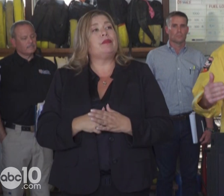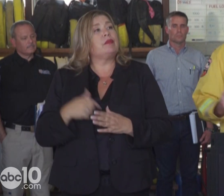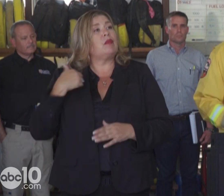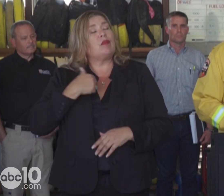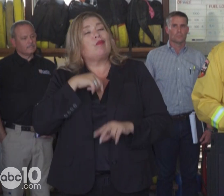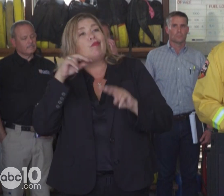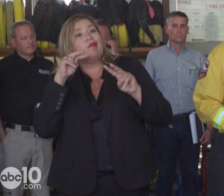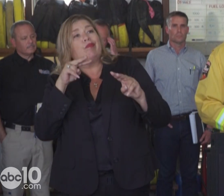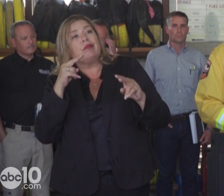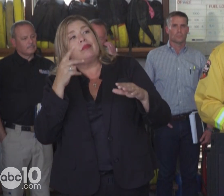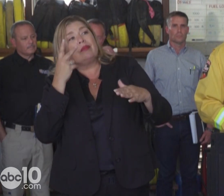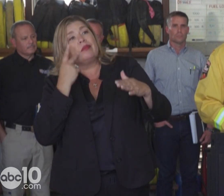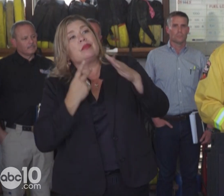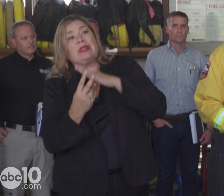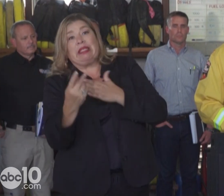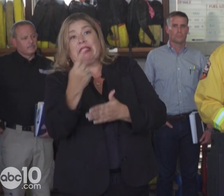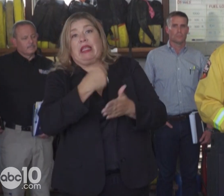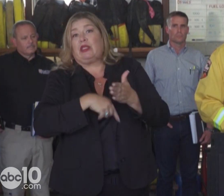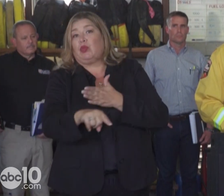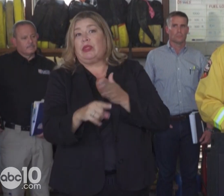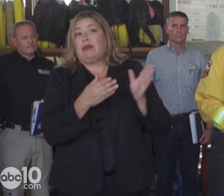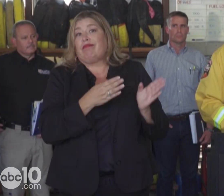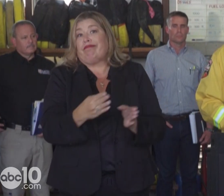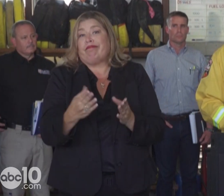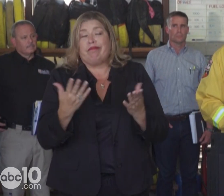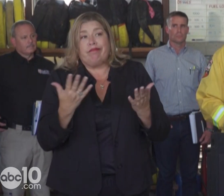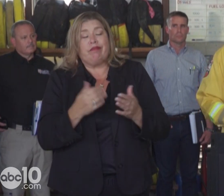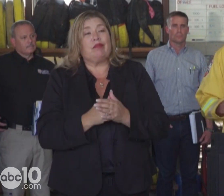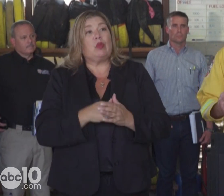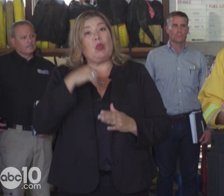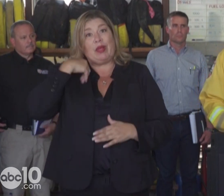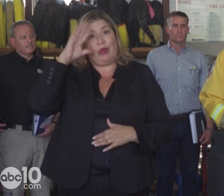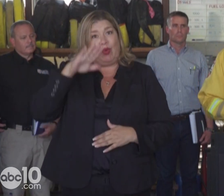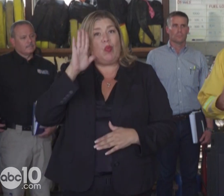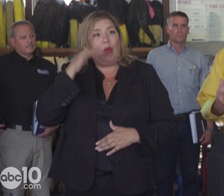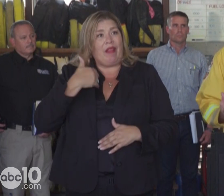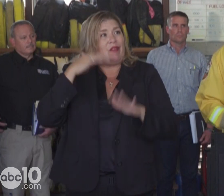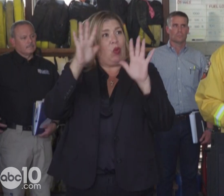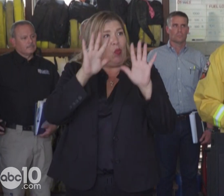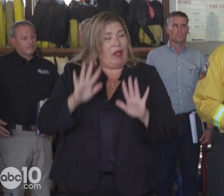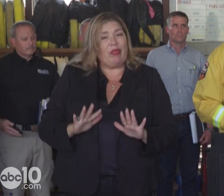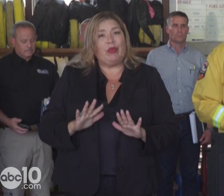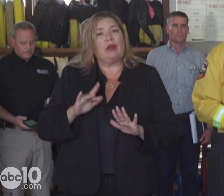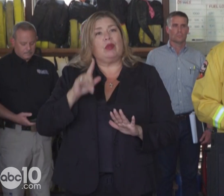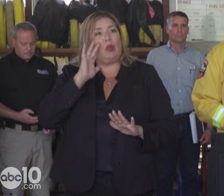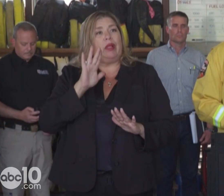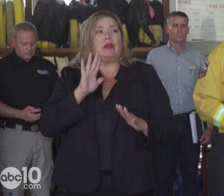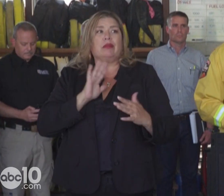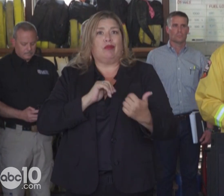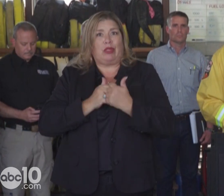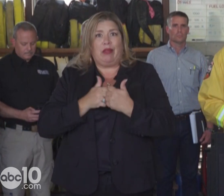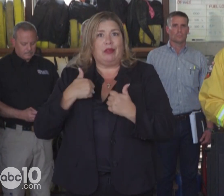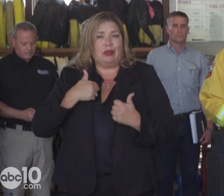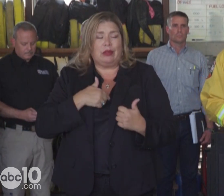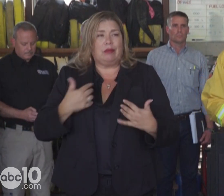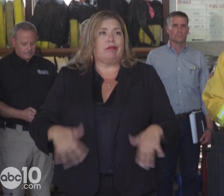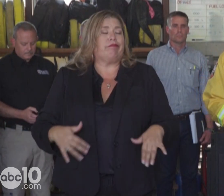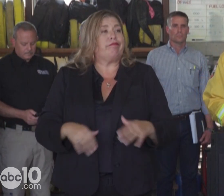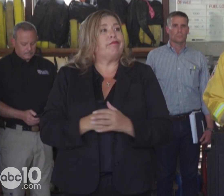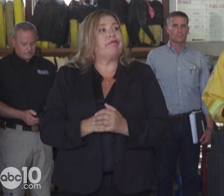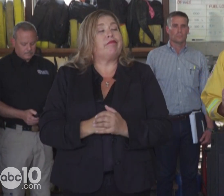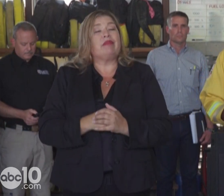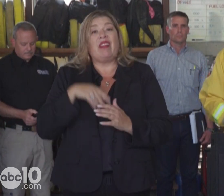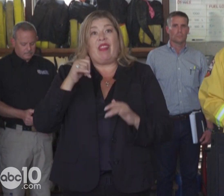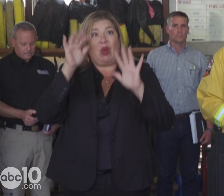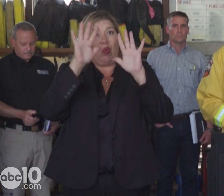what the next week has in store for us. We're going to have weather that's going to continue to give us challenges. It's going to give us challenges